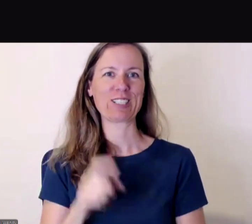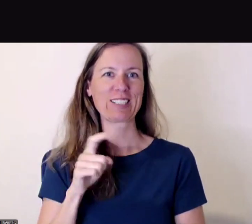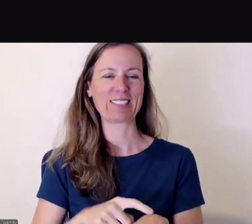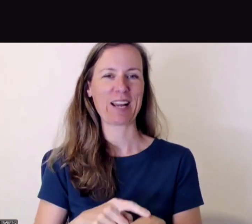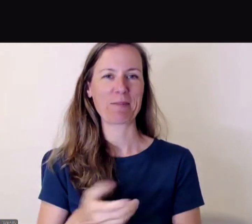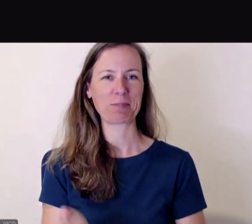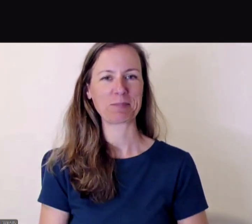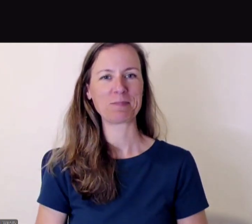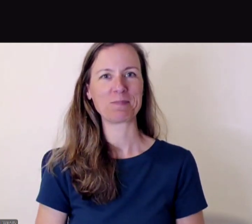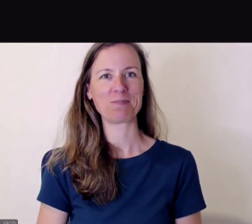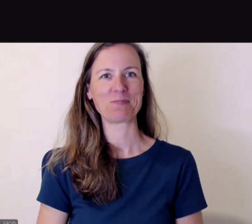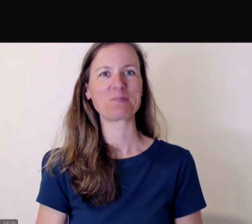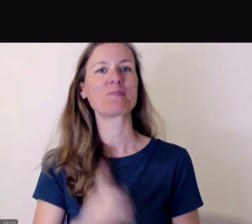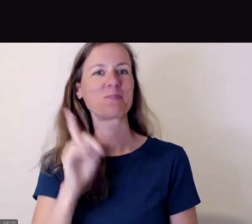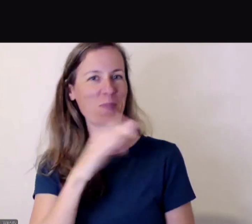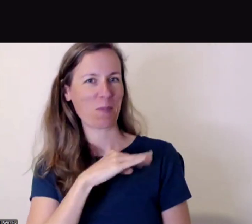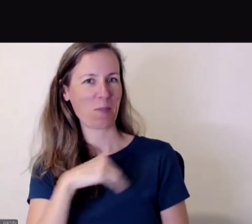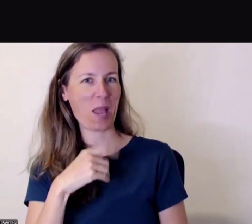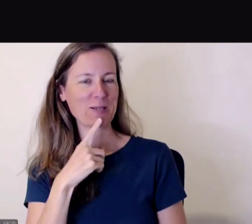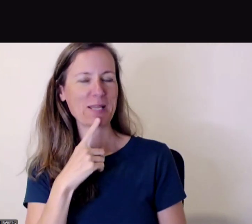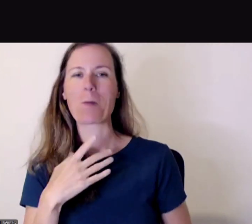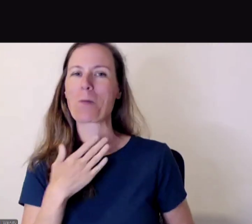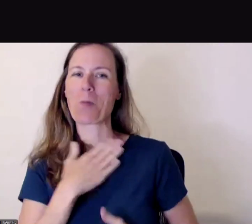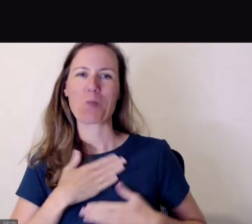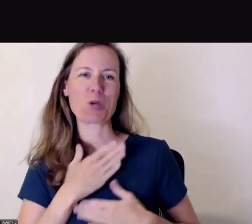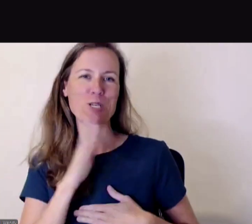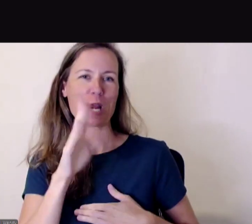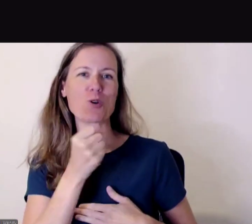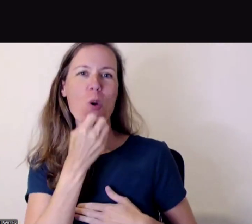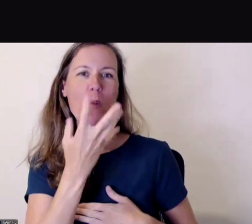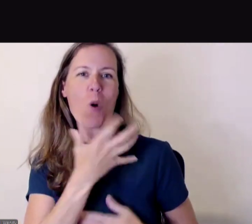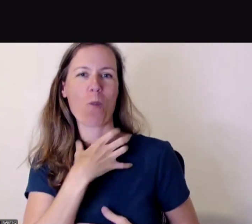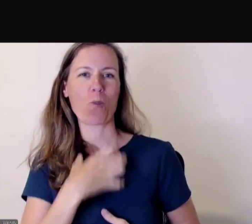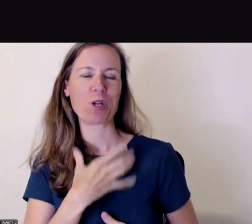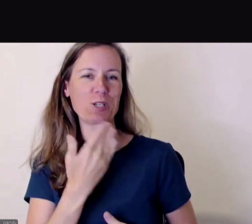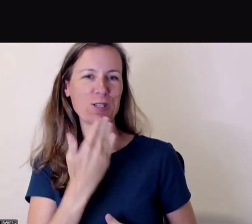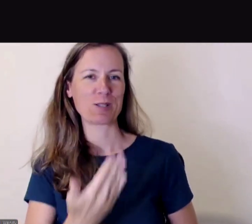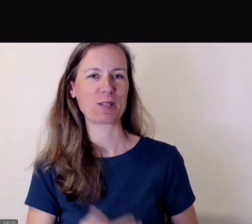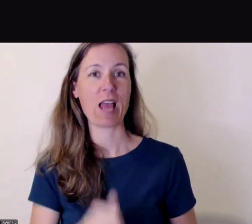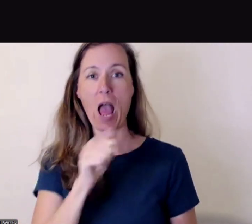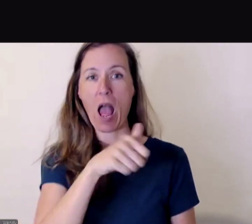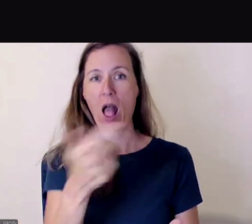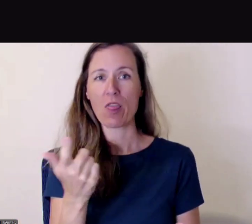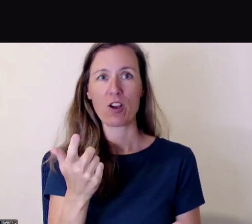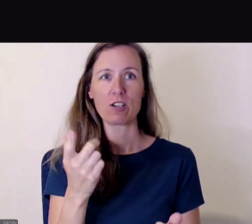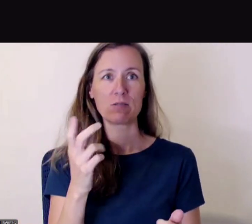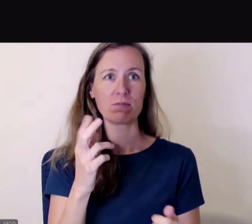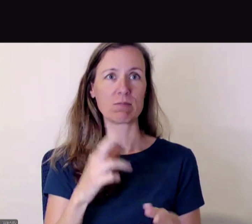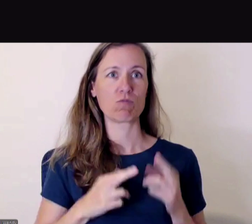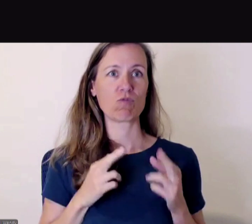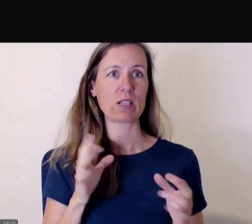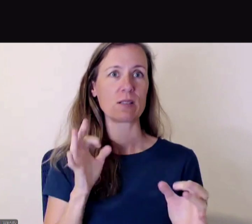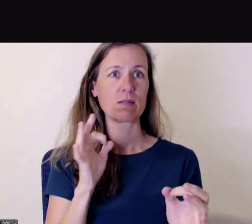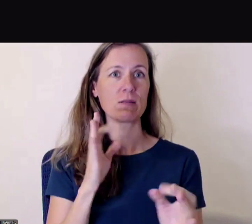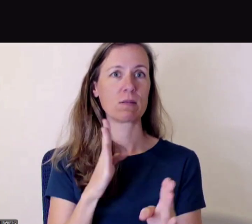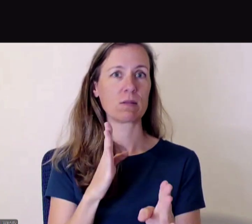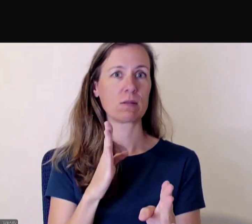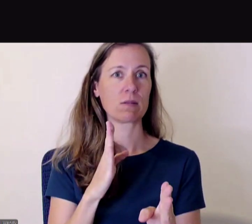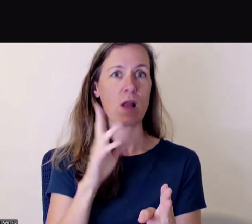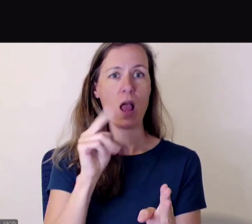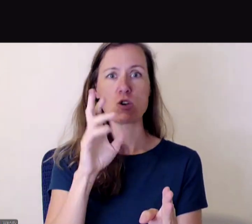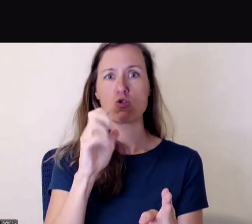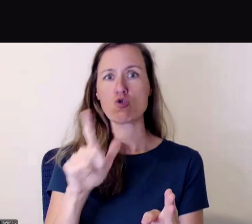We all appreciate your warm wishes. Is there any other resident input? It's unusual that no one is